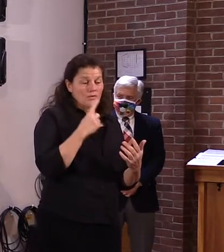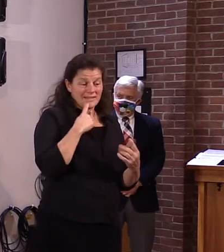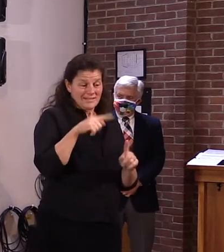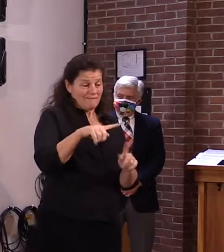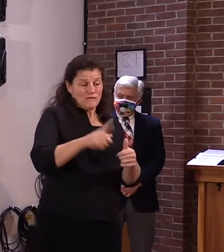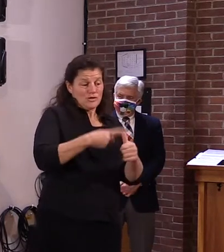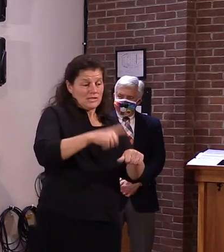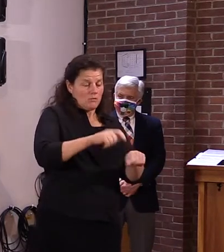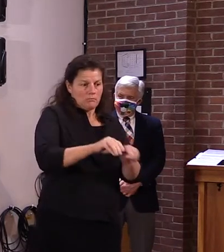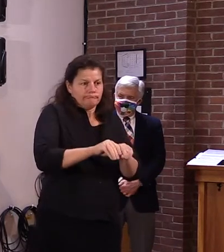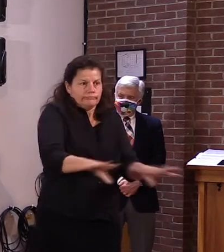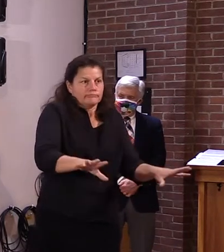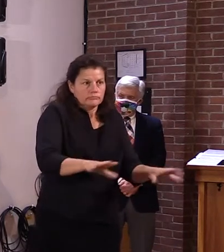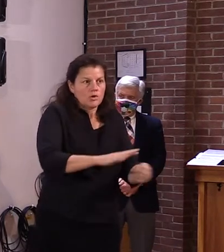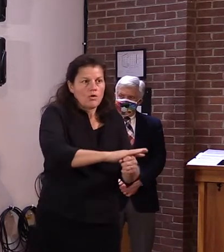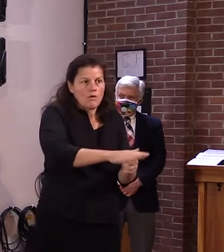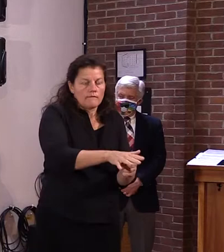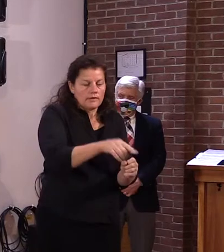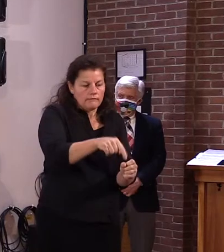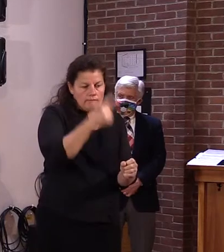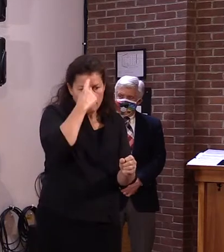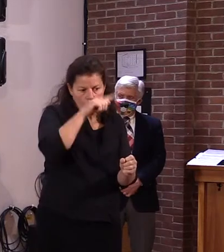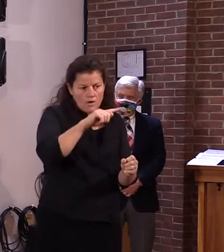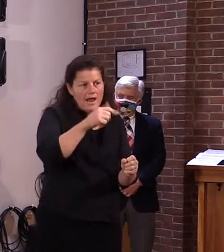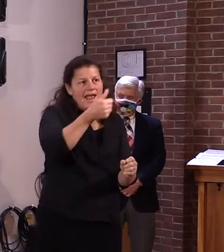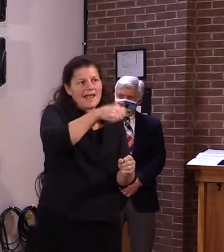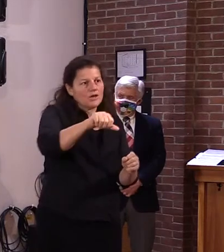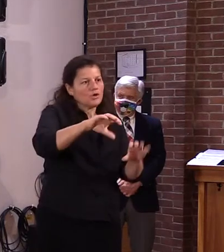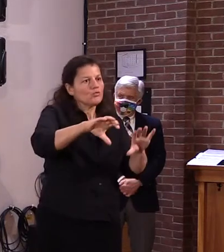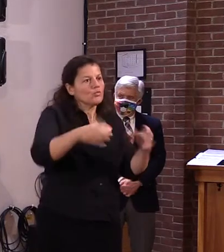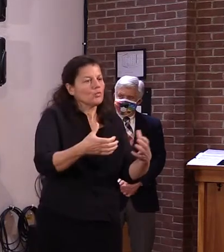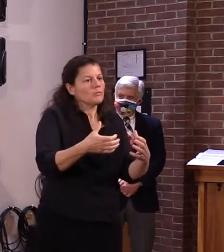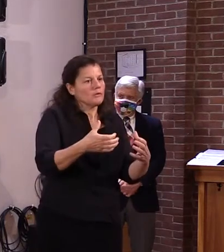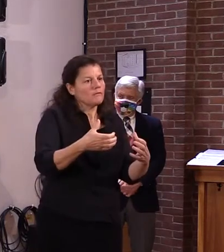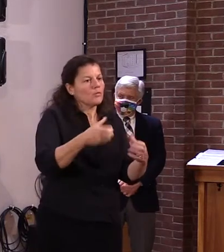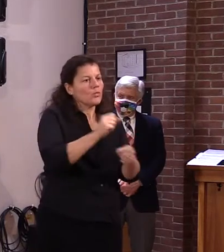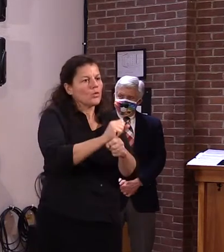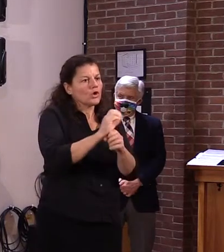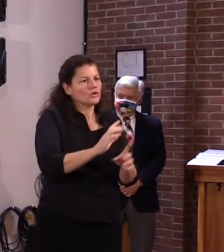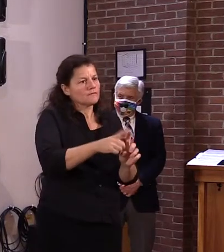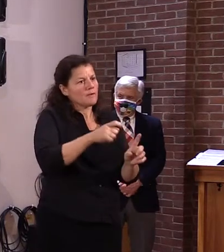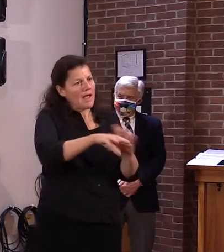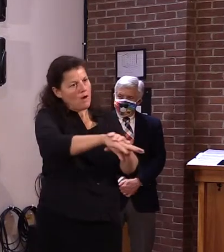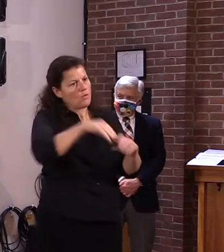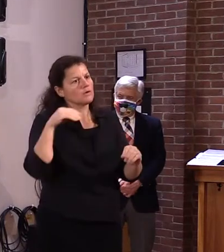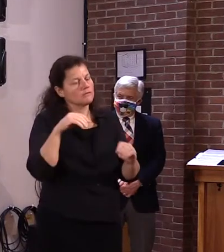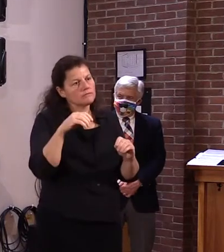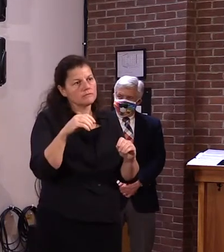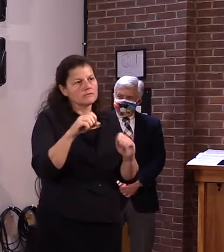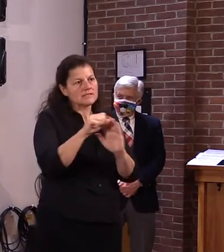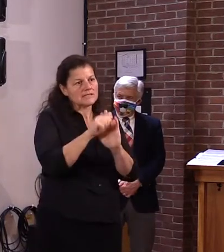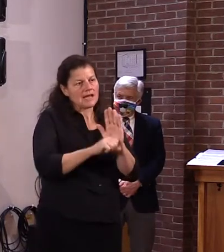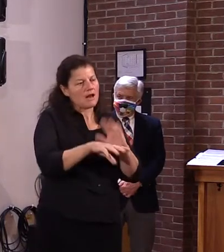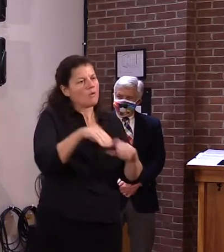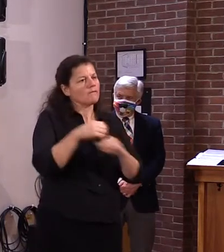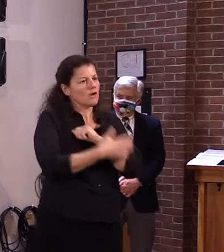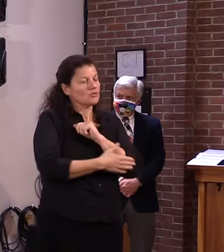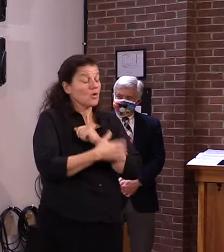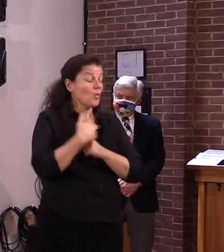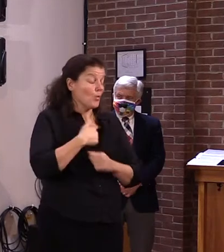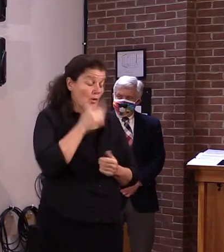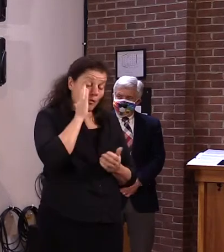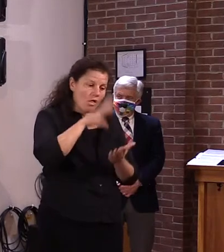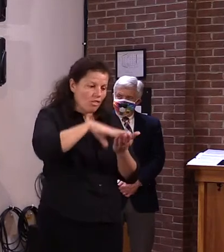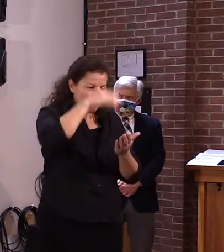we've had in a group of guest workers. So we'll learn from this